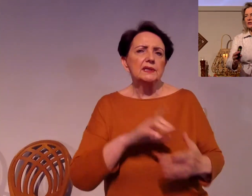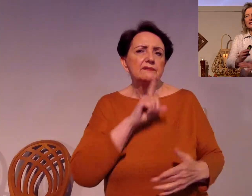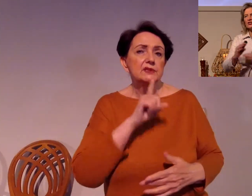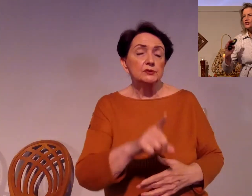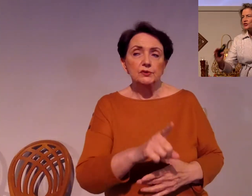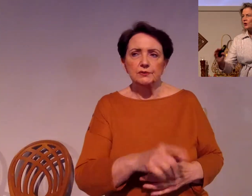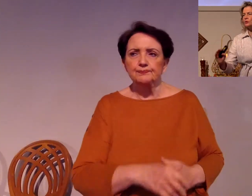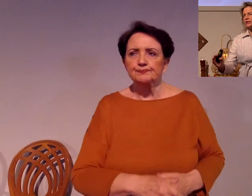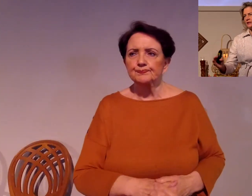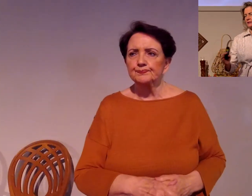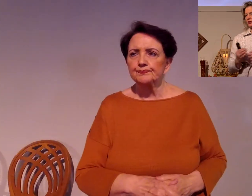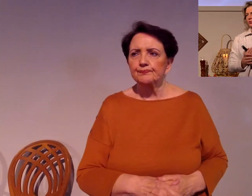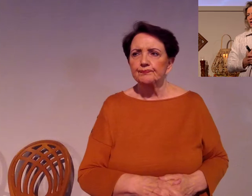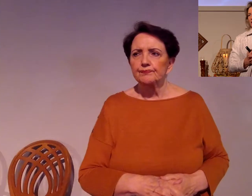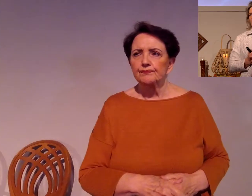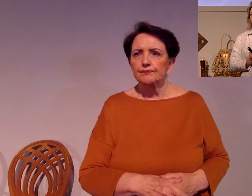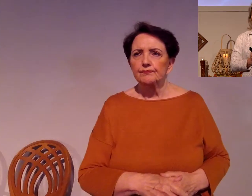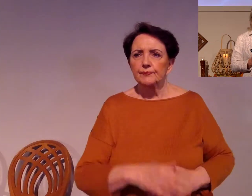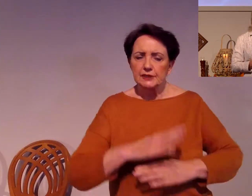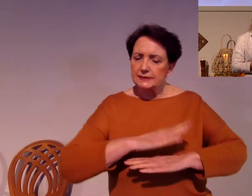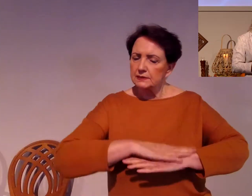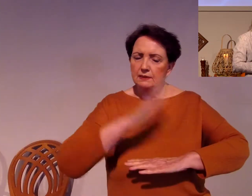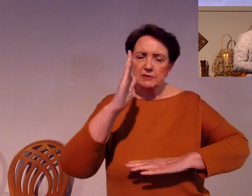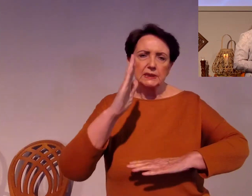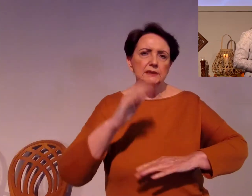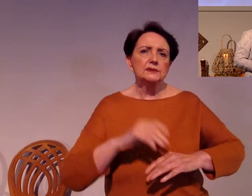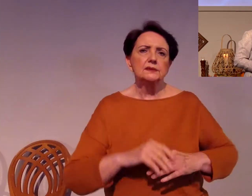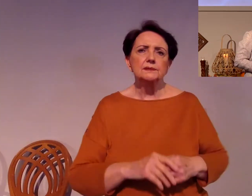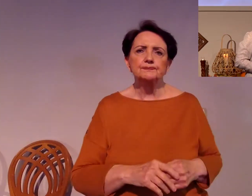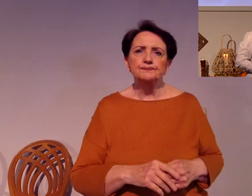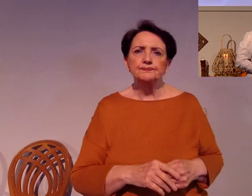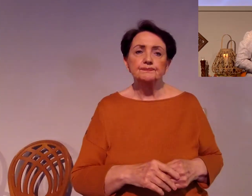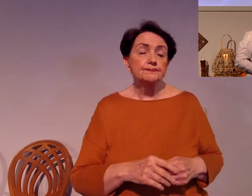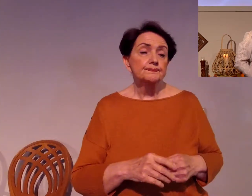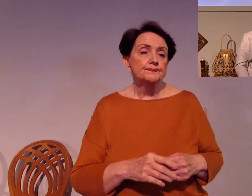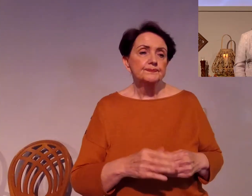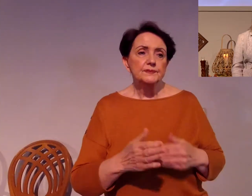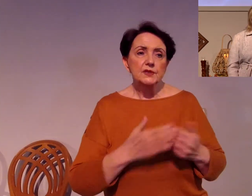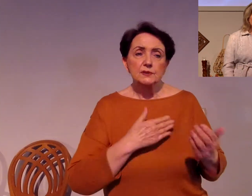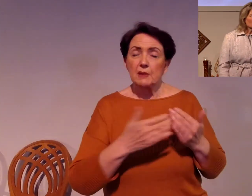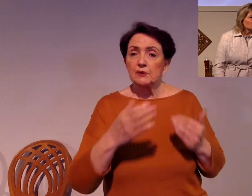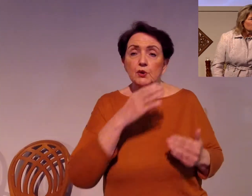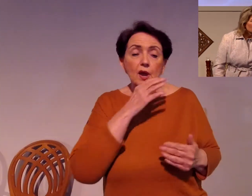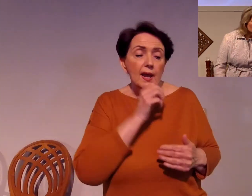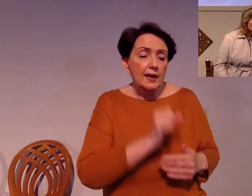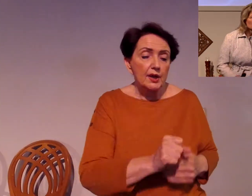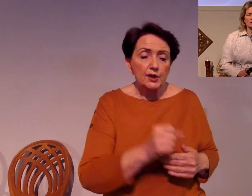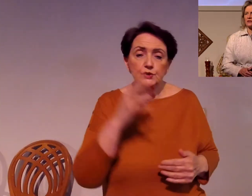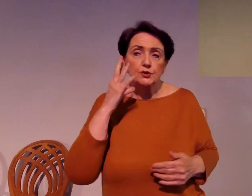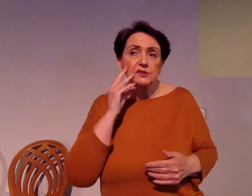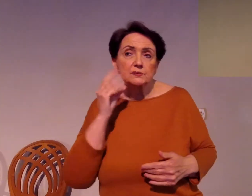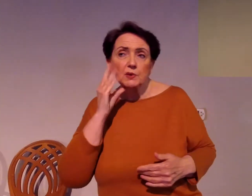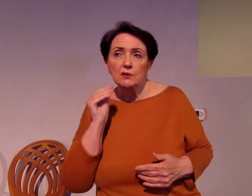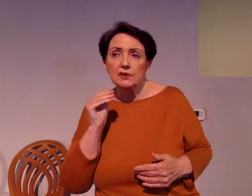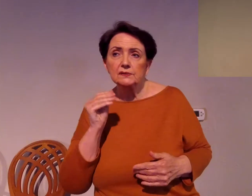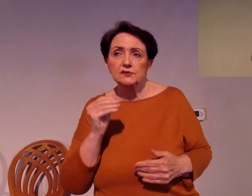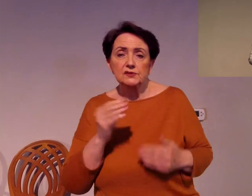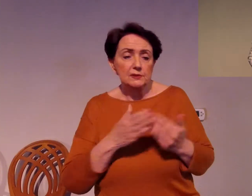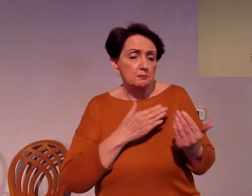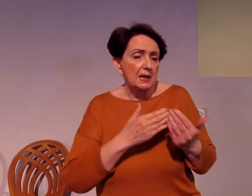there truly is no limit to what. You know, and it doesn't matter our age, it doesn't matter our experience, it doesn't matter